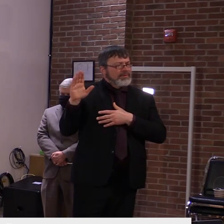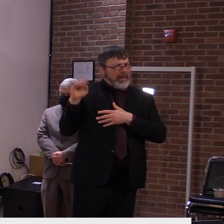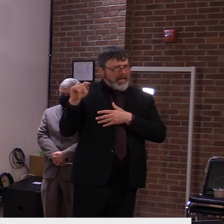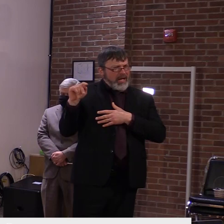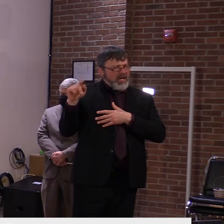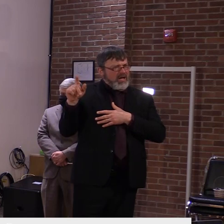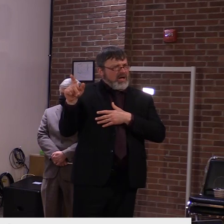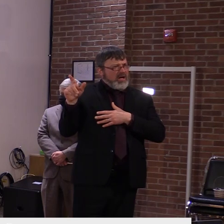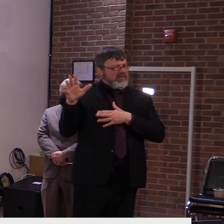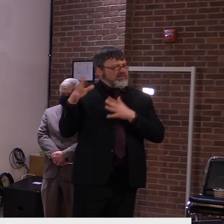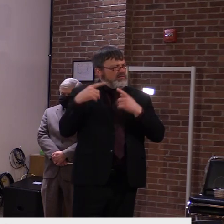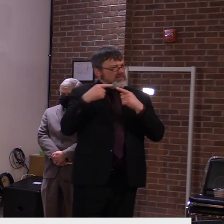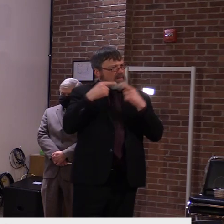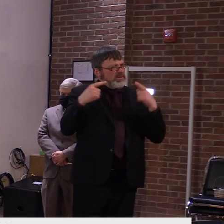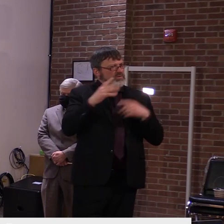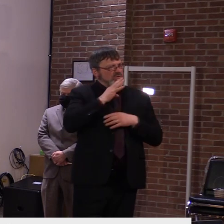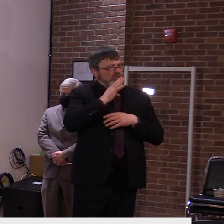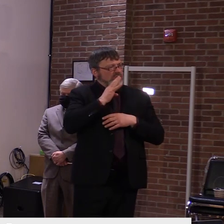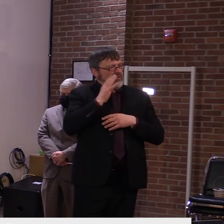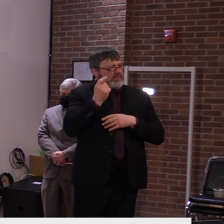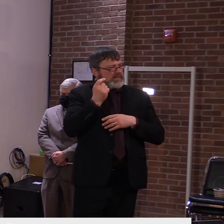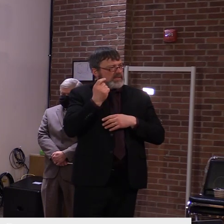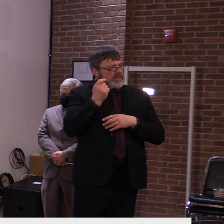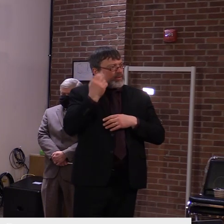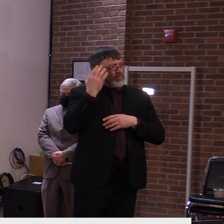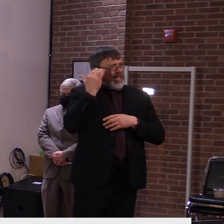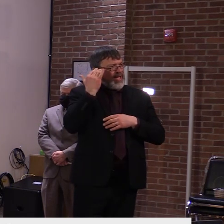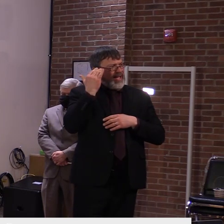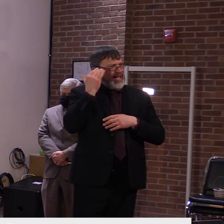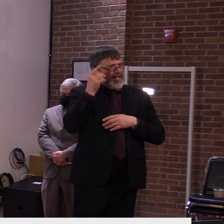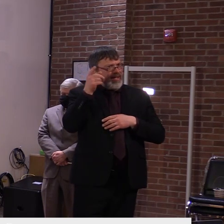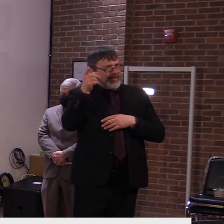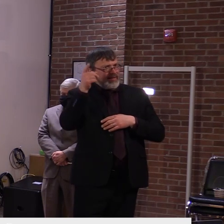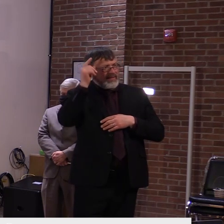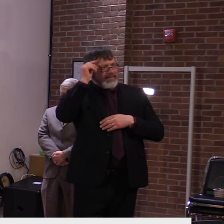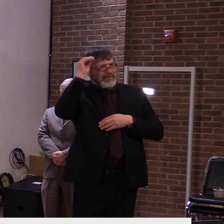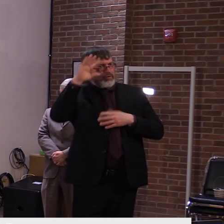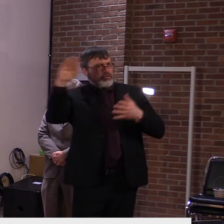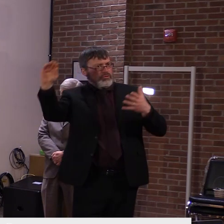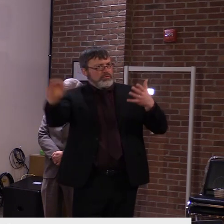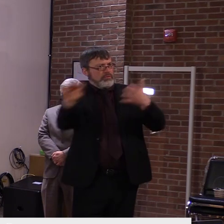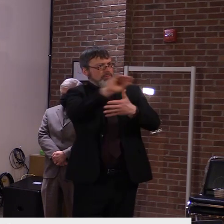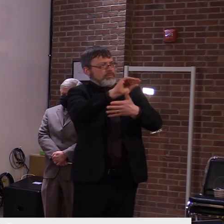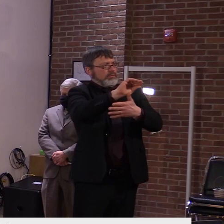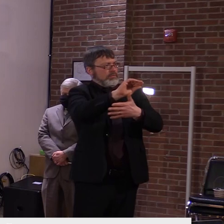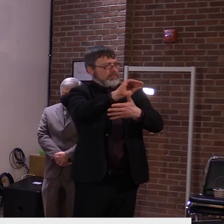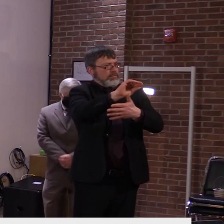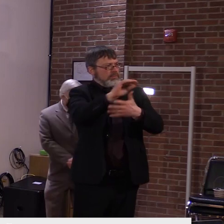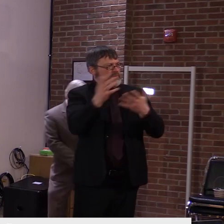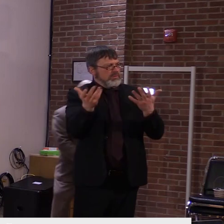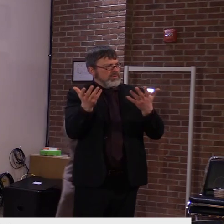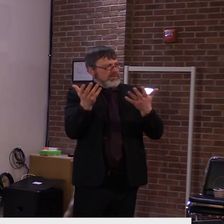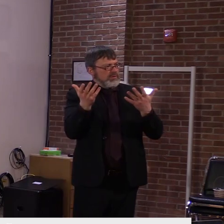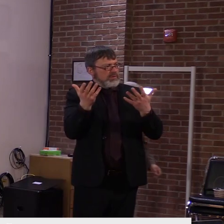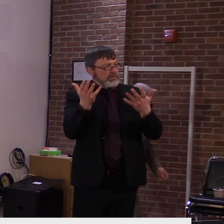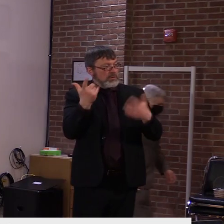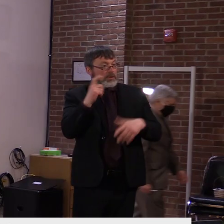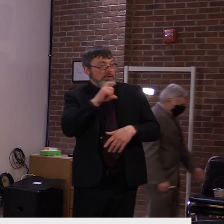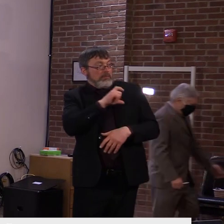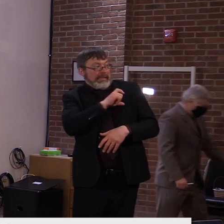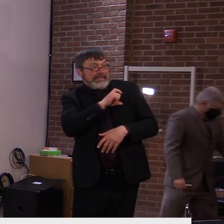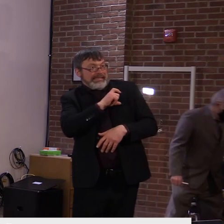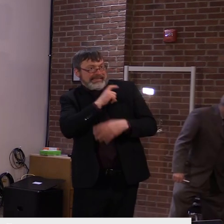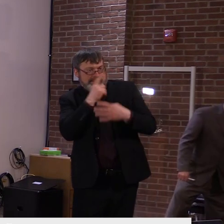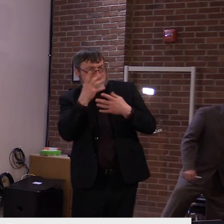officers. With the Newport outbreak demonstrating yet again how easily the virus can spread within prisons, I think there's an argument to be made that inmates are among the